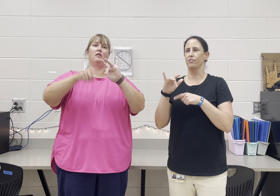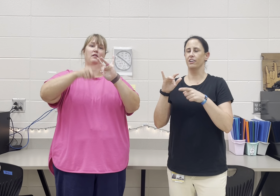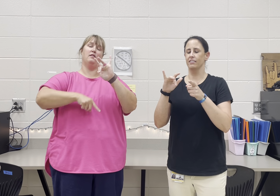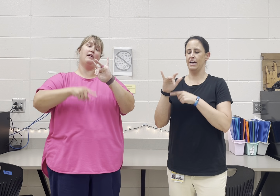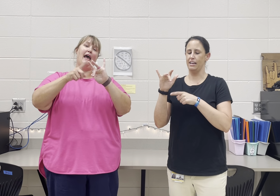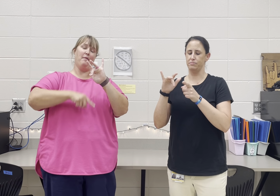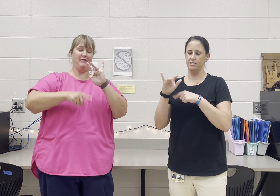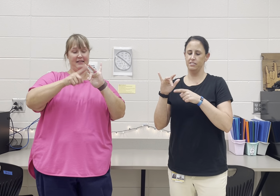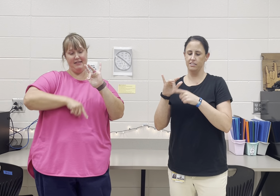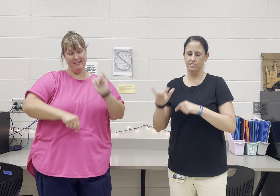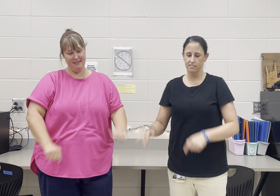okay. Absent.